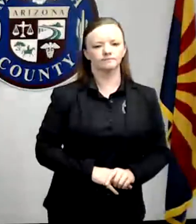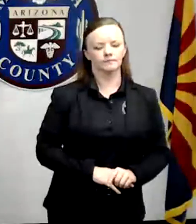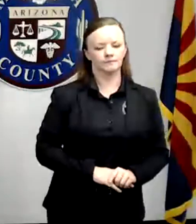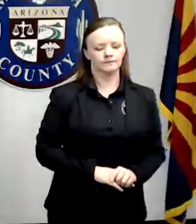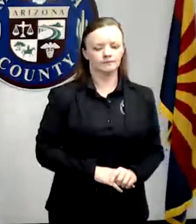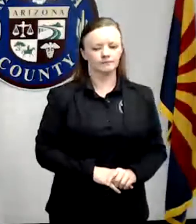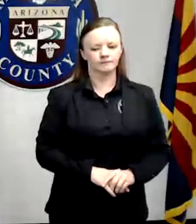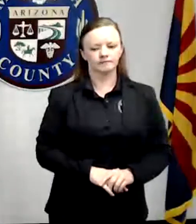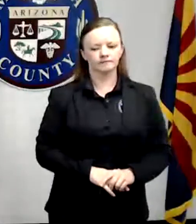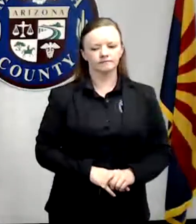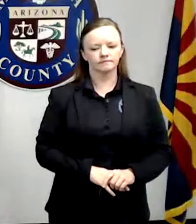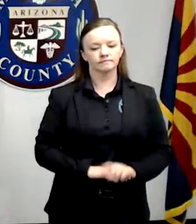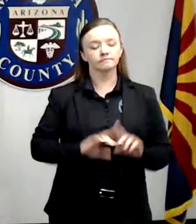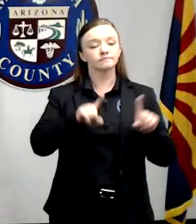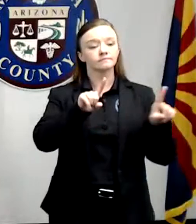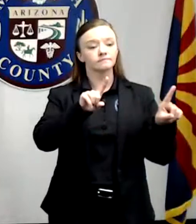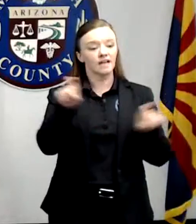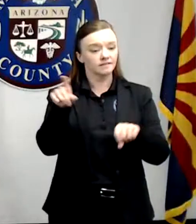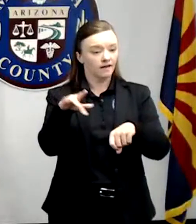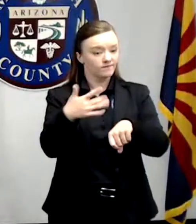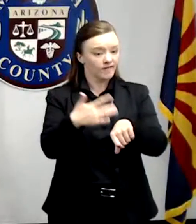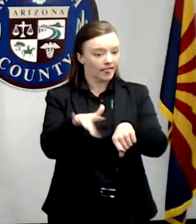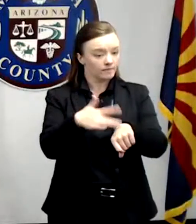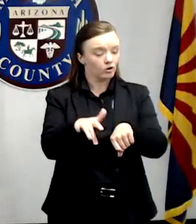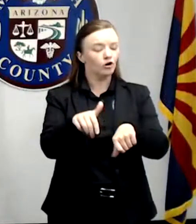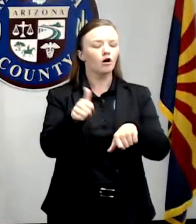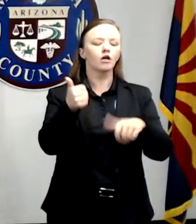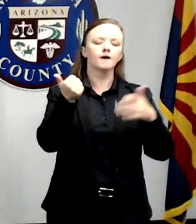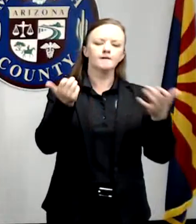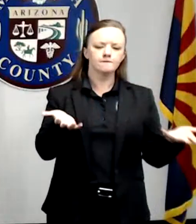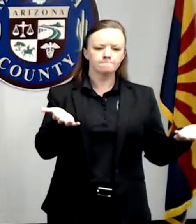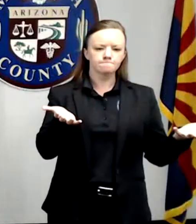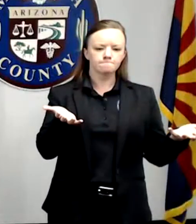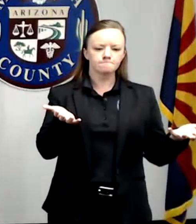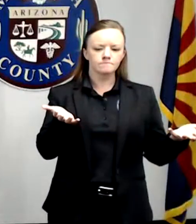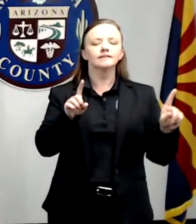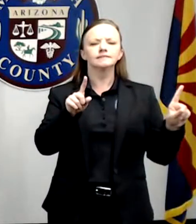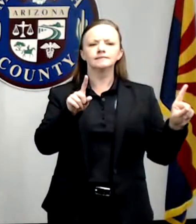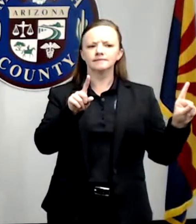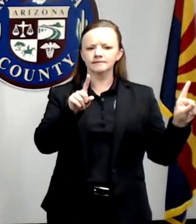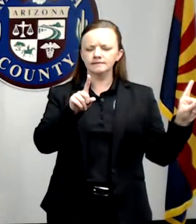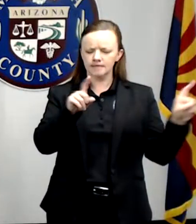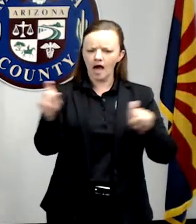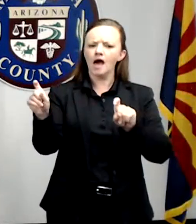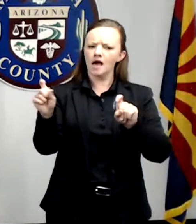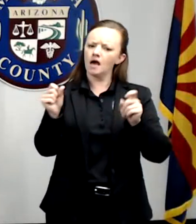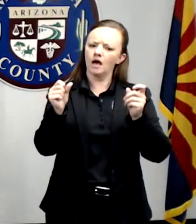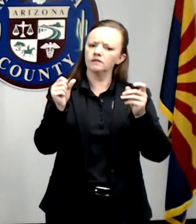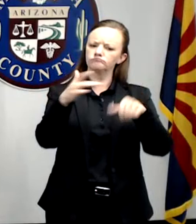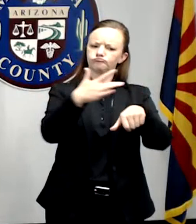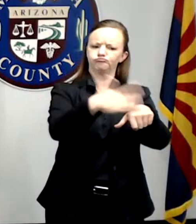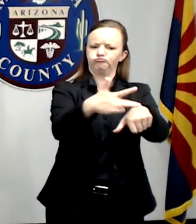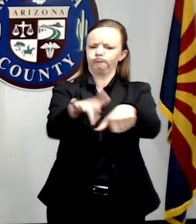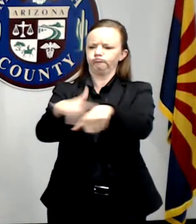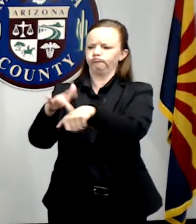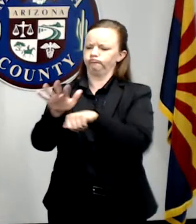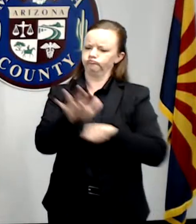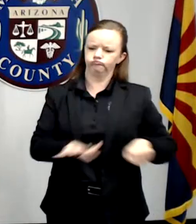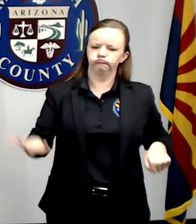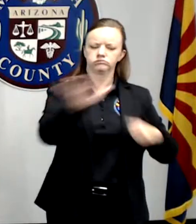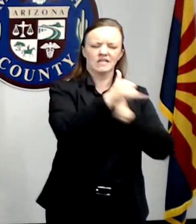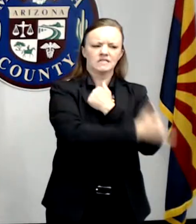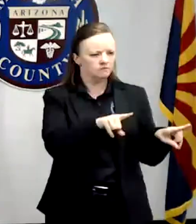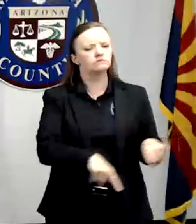So the availability of testing, testing is widely available throughout the county. There are